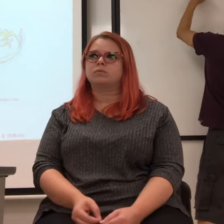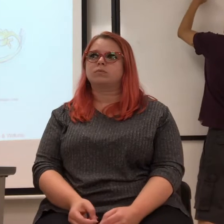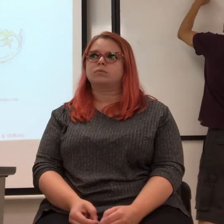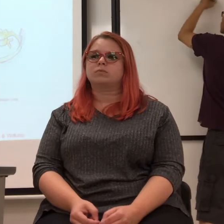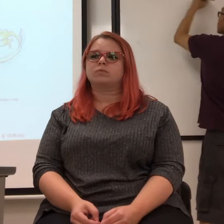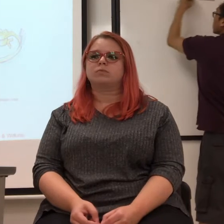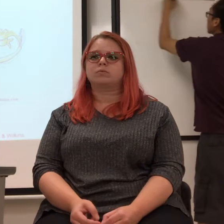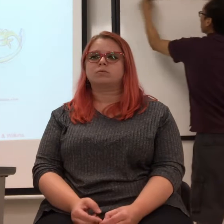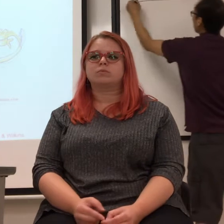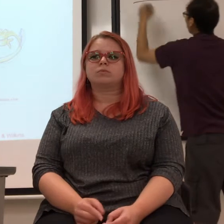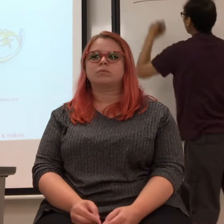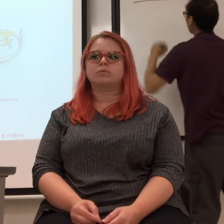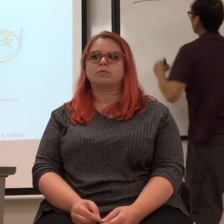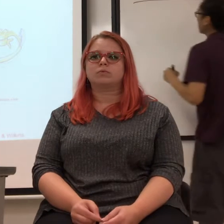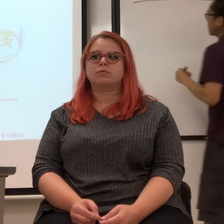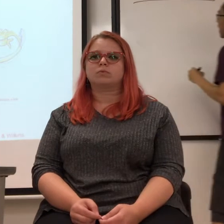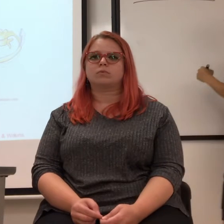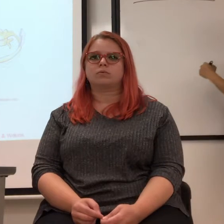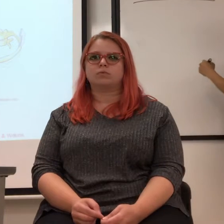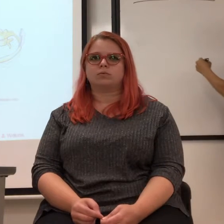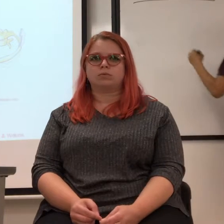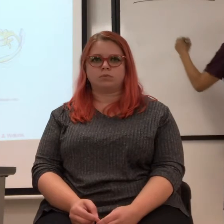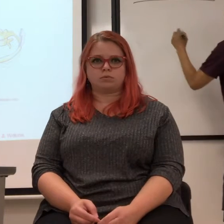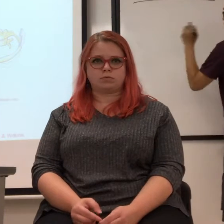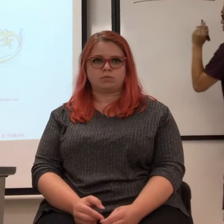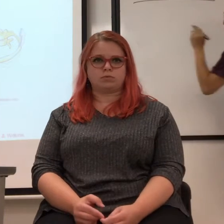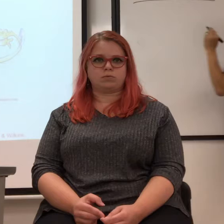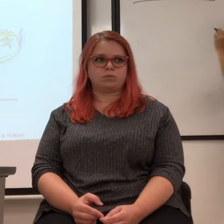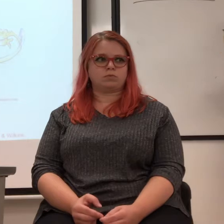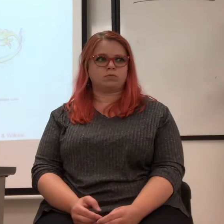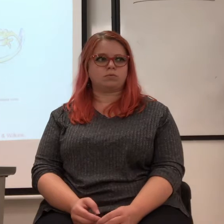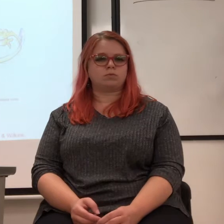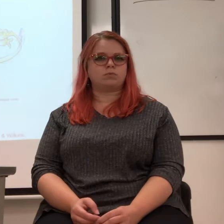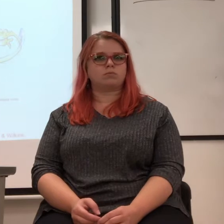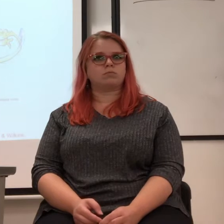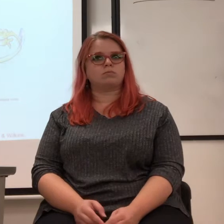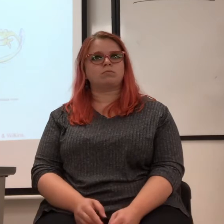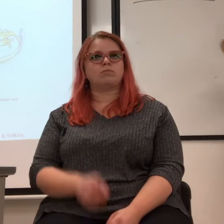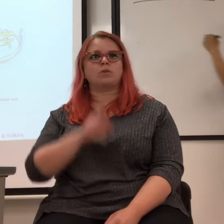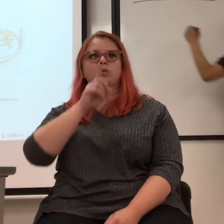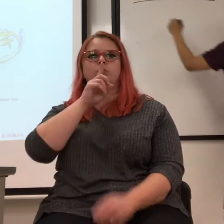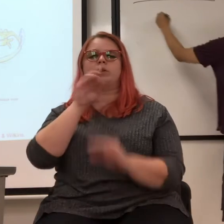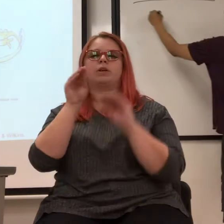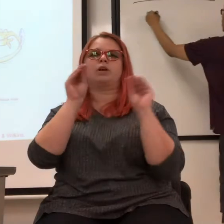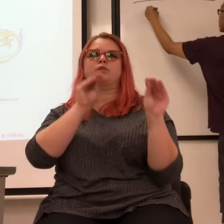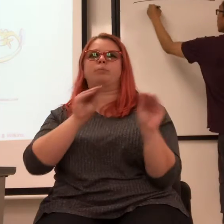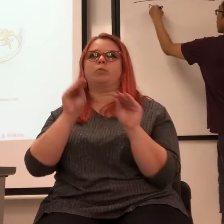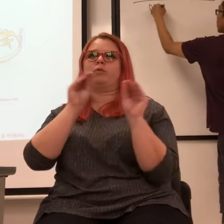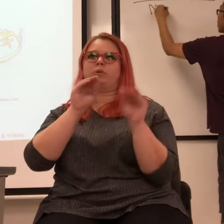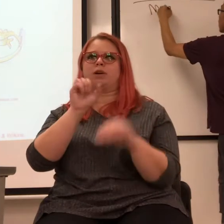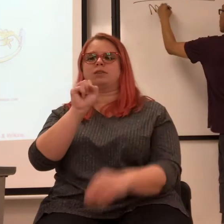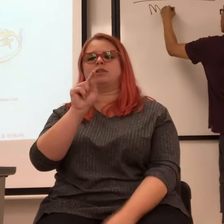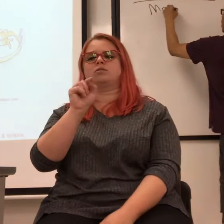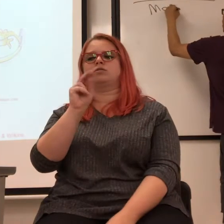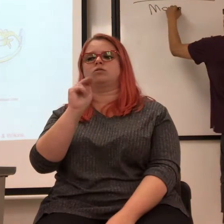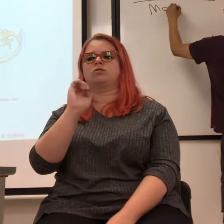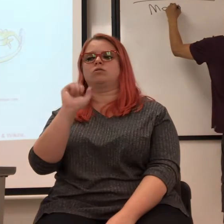So the pump handle, basically what you got, it's movement at the sternal angle.